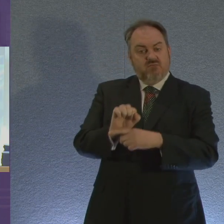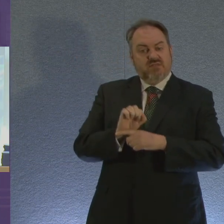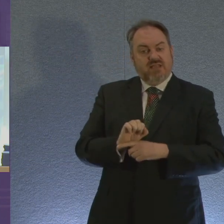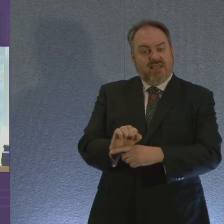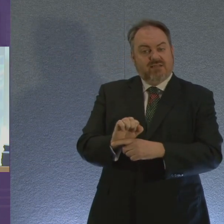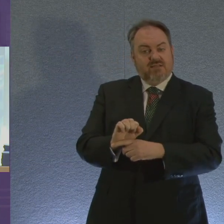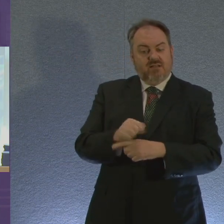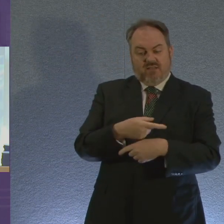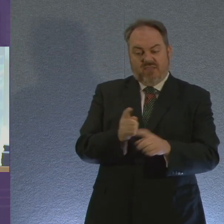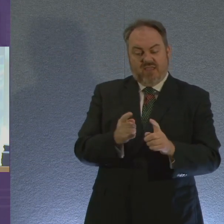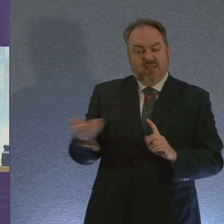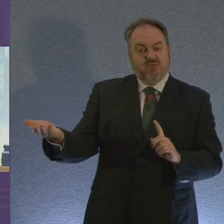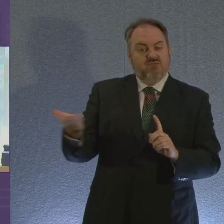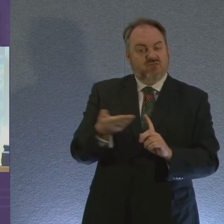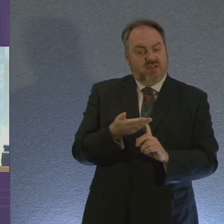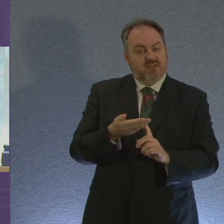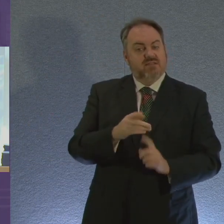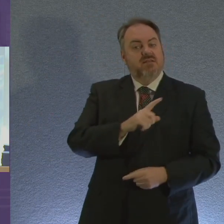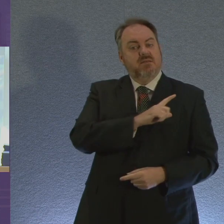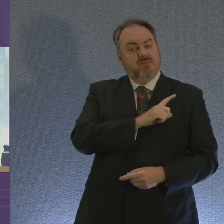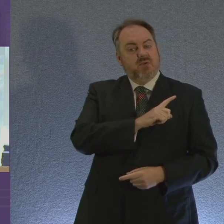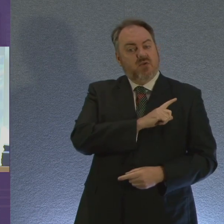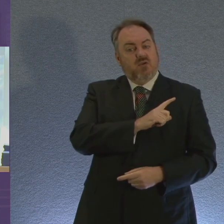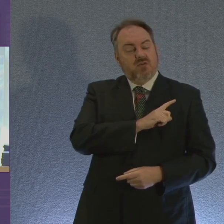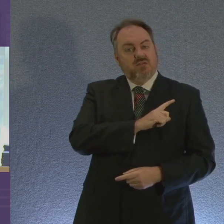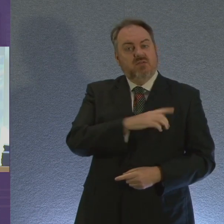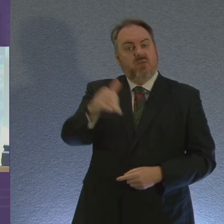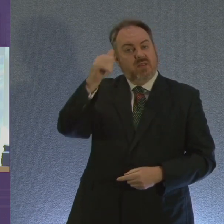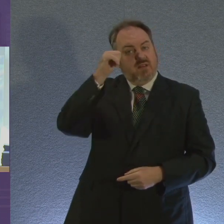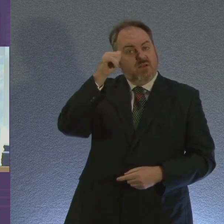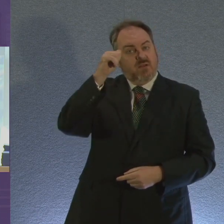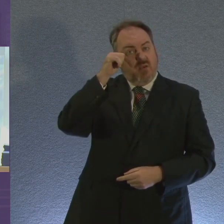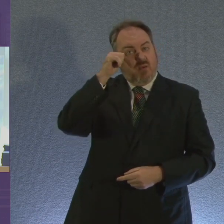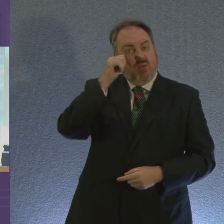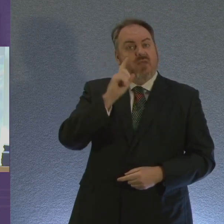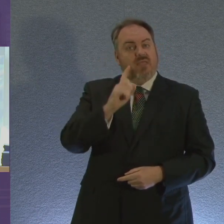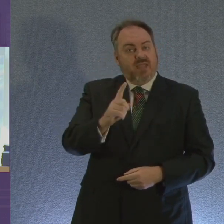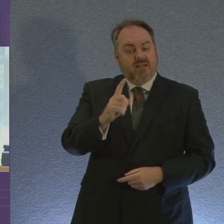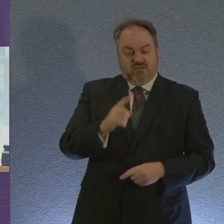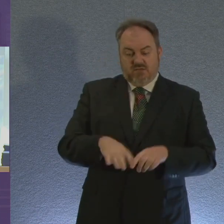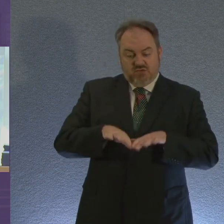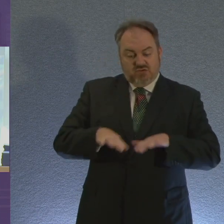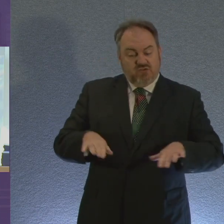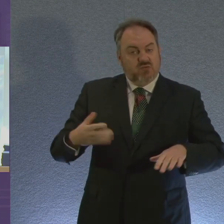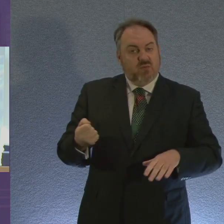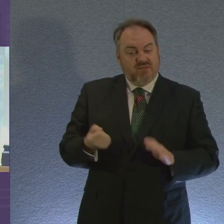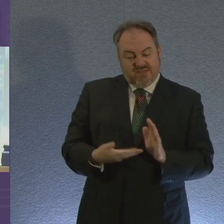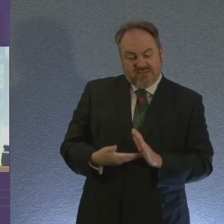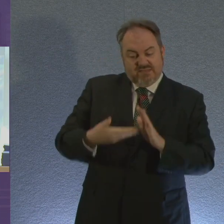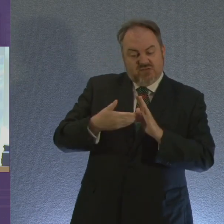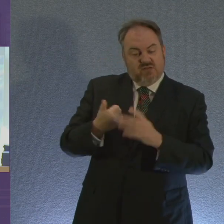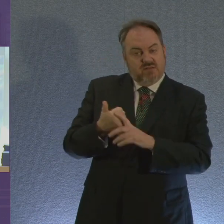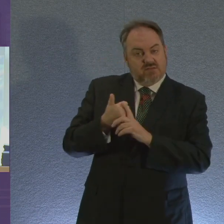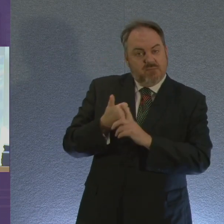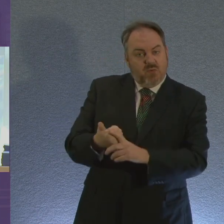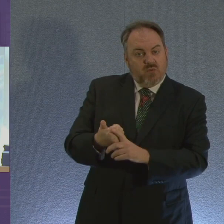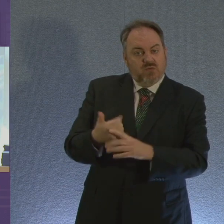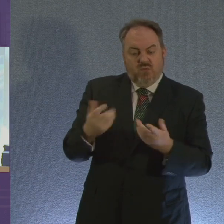are most at risk, with the suspension of legal duties to assess the needs of children with additional support needs,